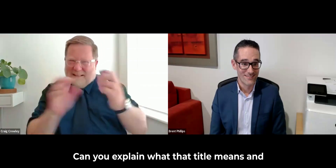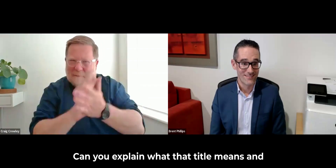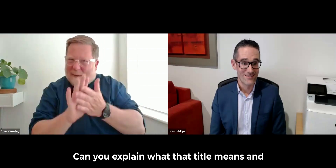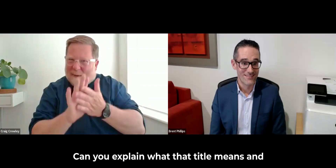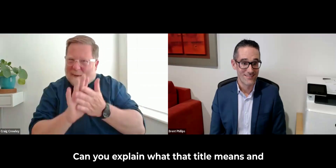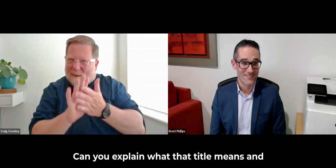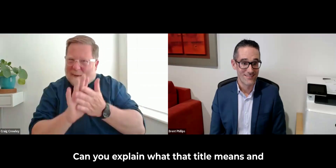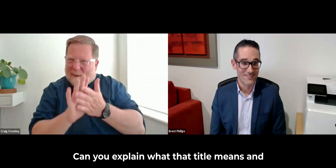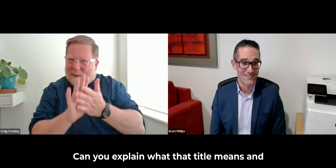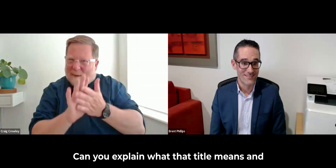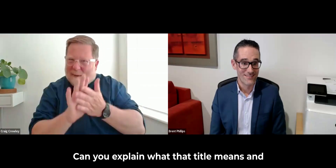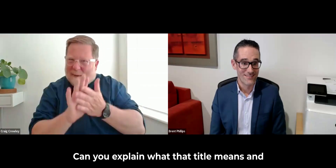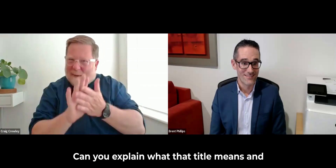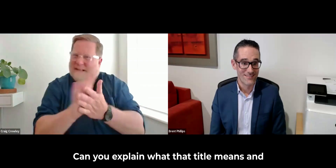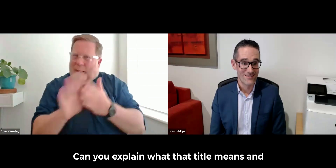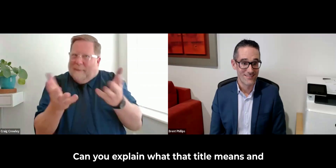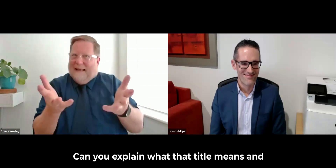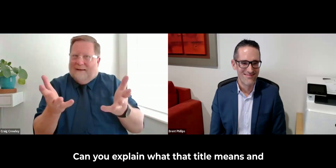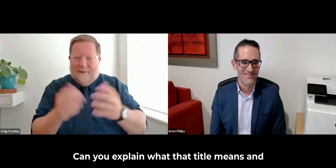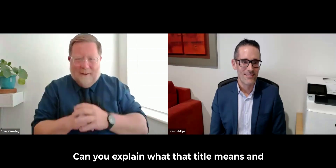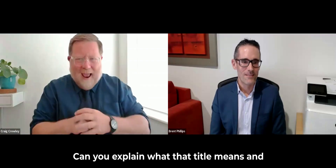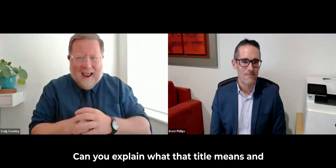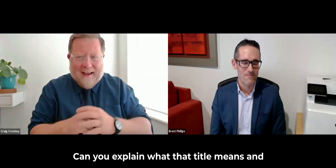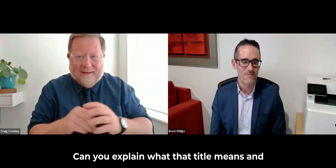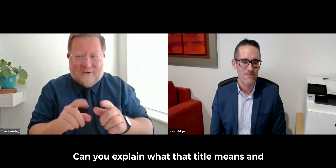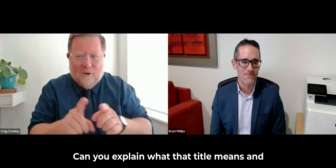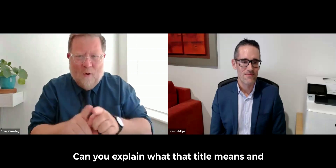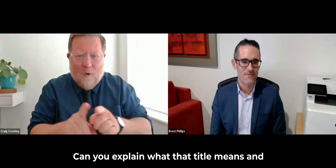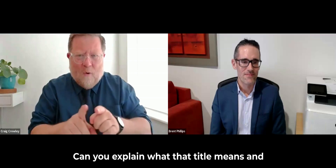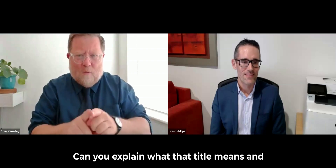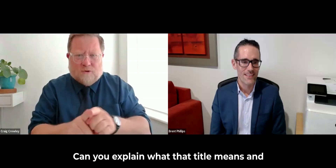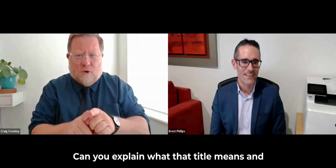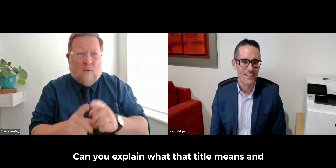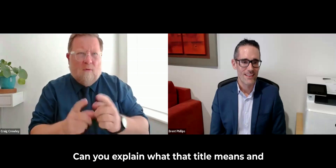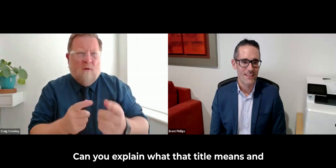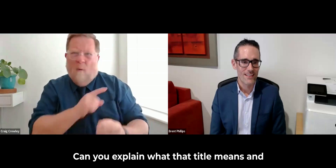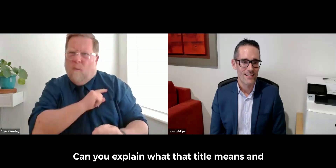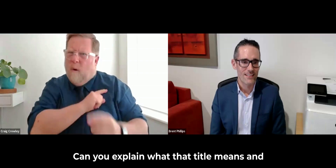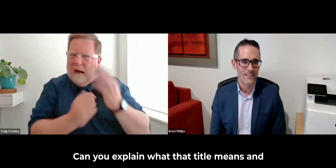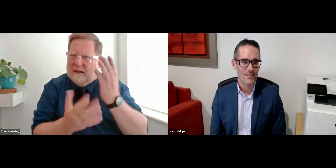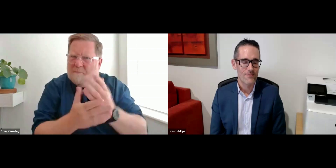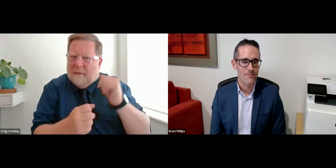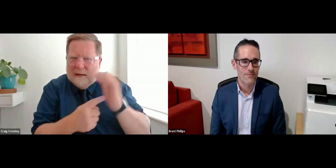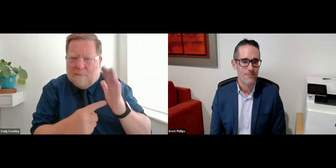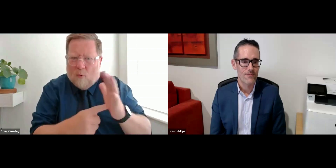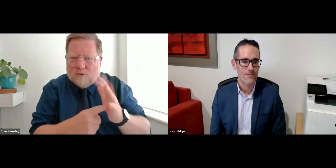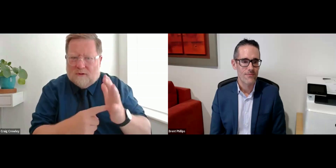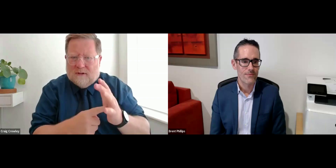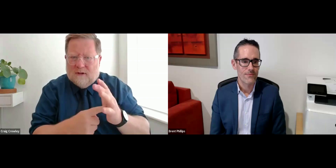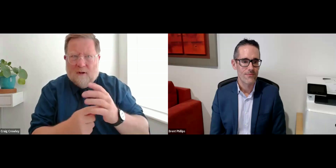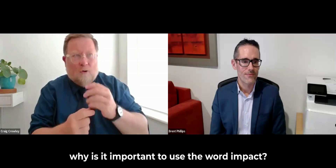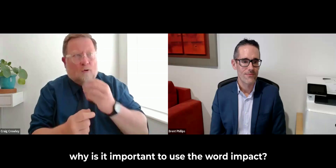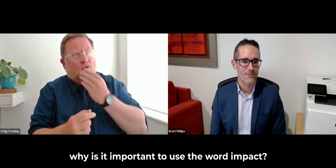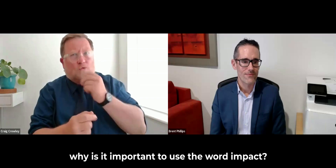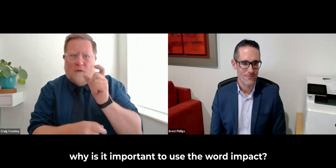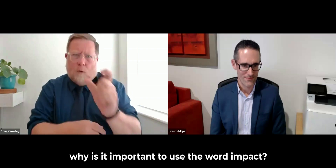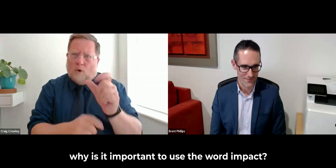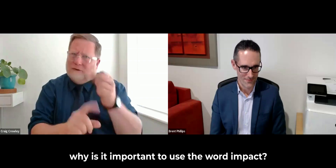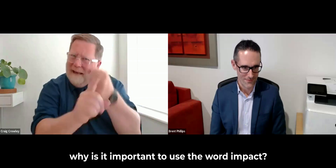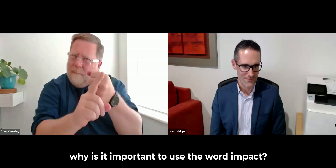you tell us what that title means, and why is it